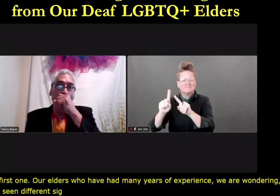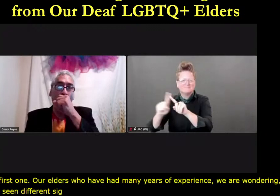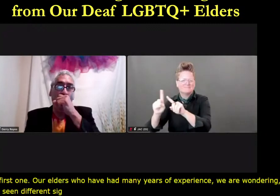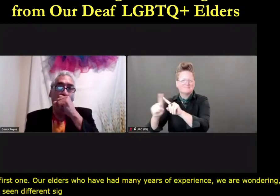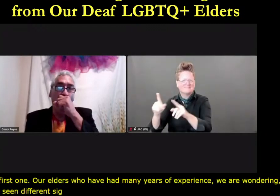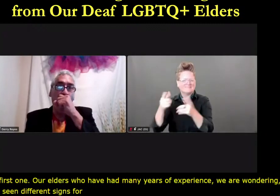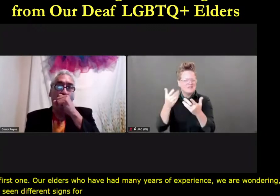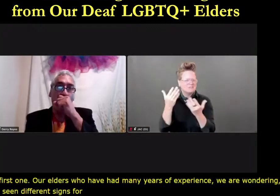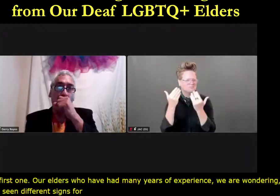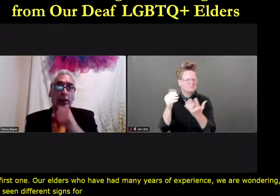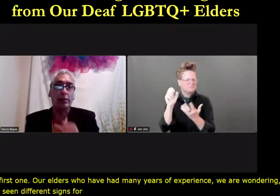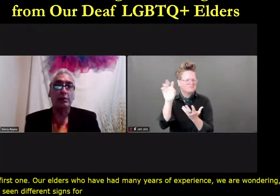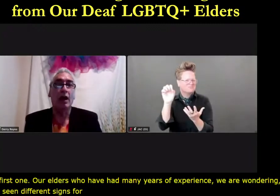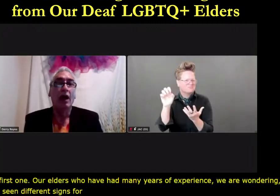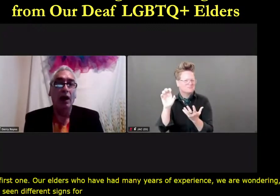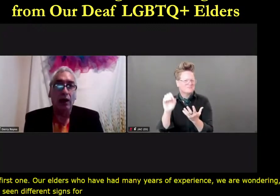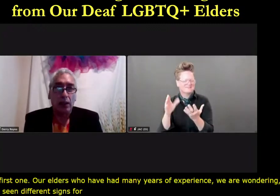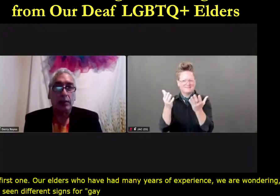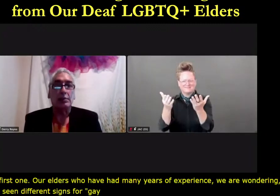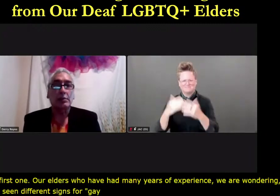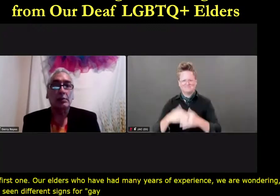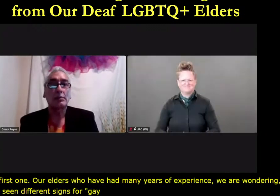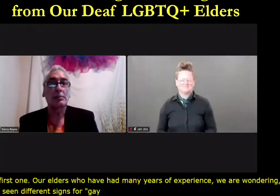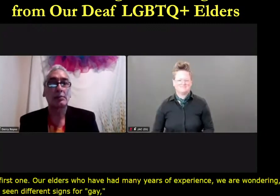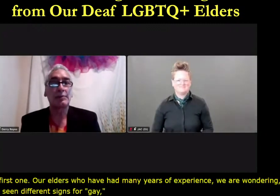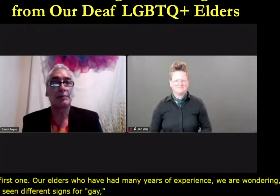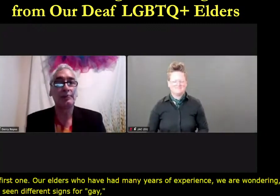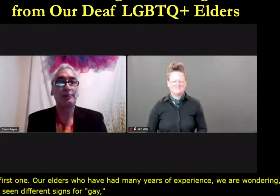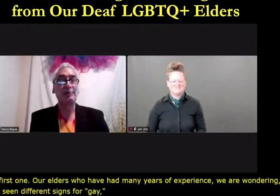butch or femme what are the different signs you've seen over the years